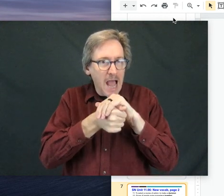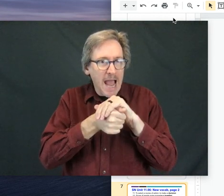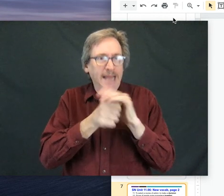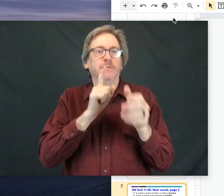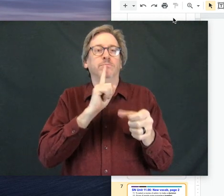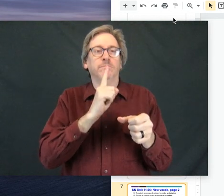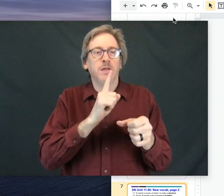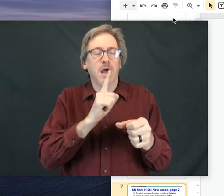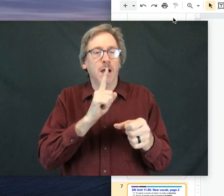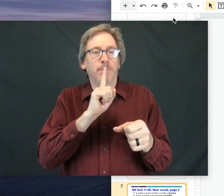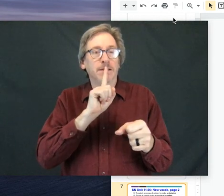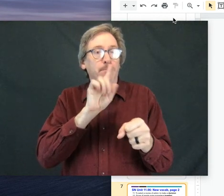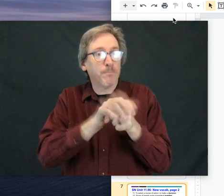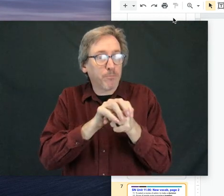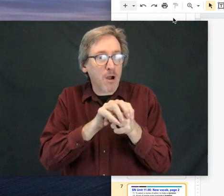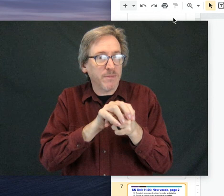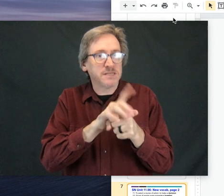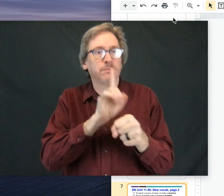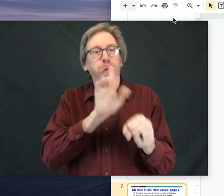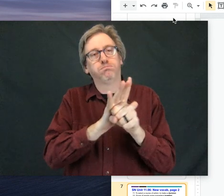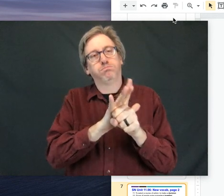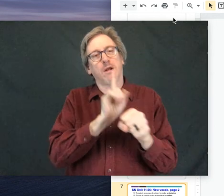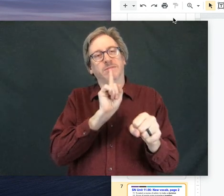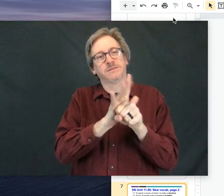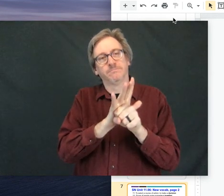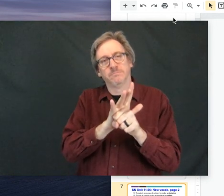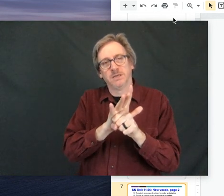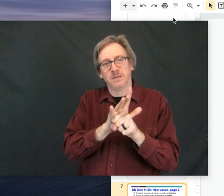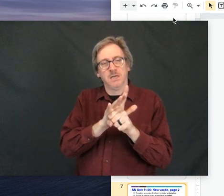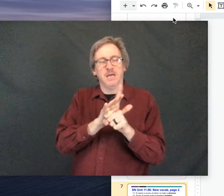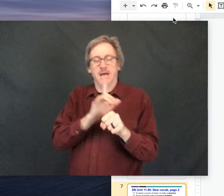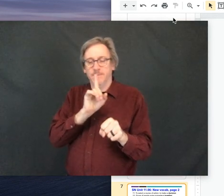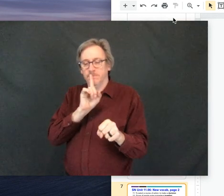did with hide, but promise.